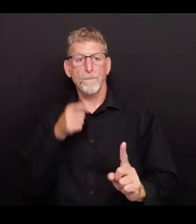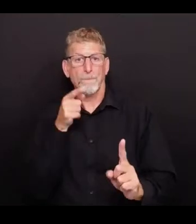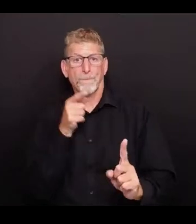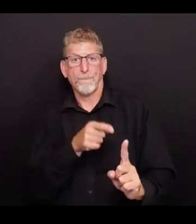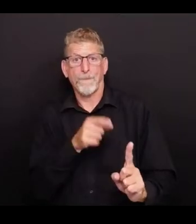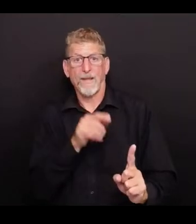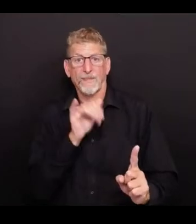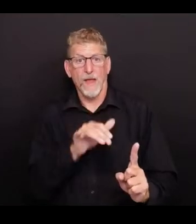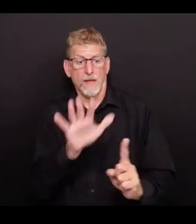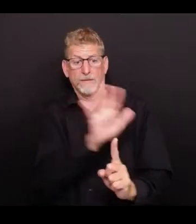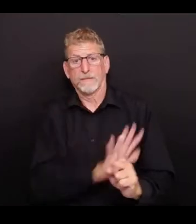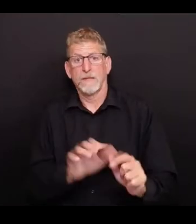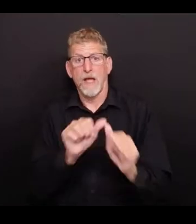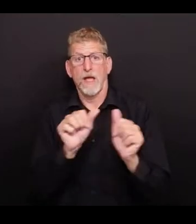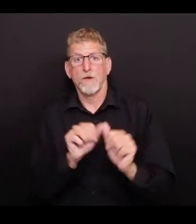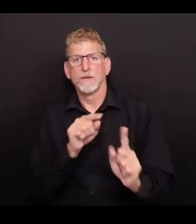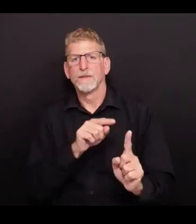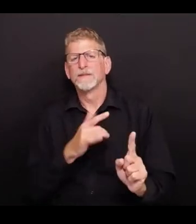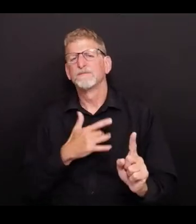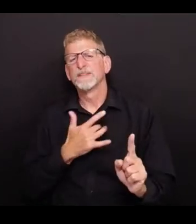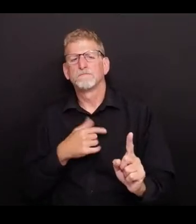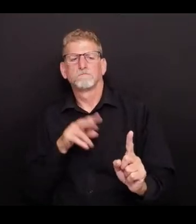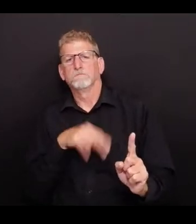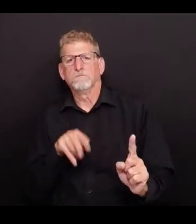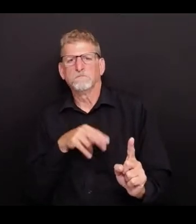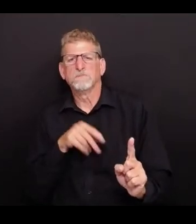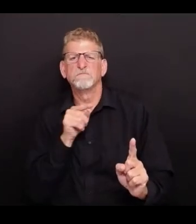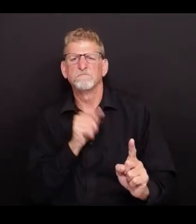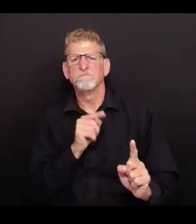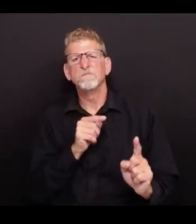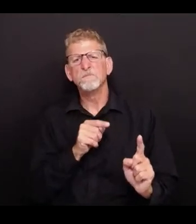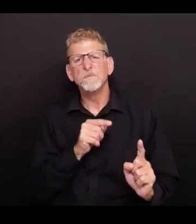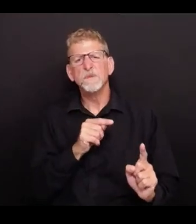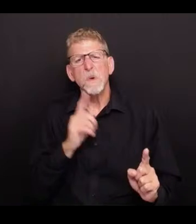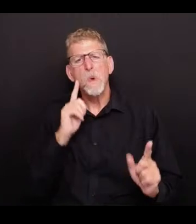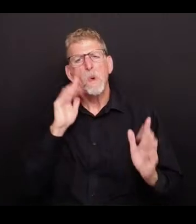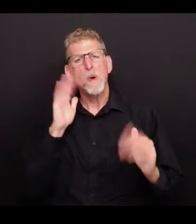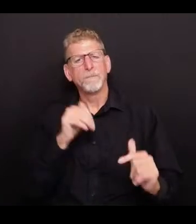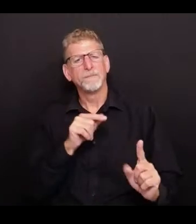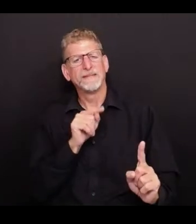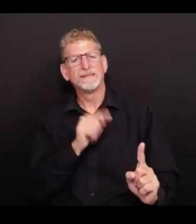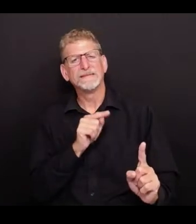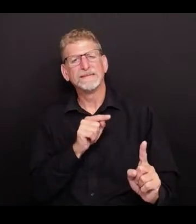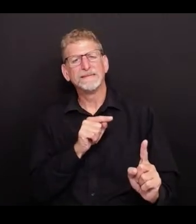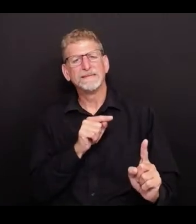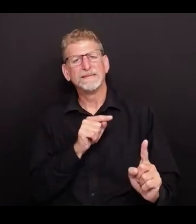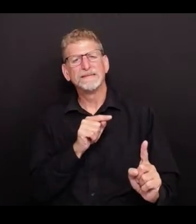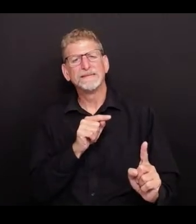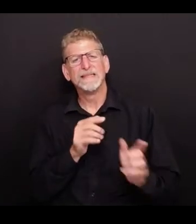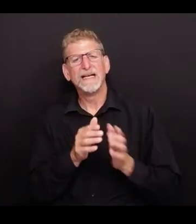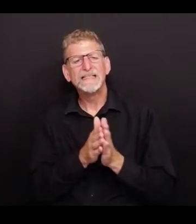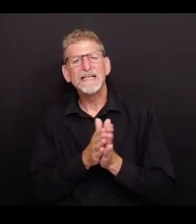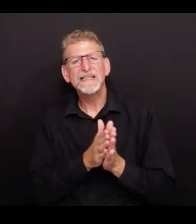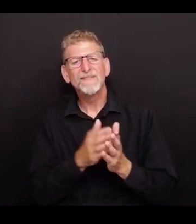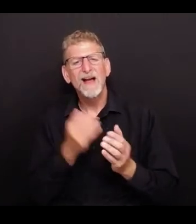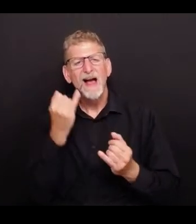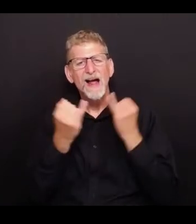specifically, I think there is some hope that work on our incentives program